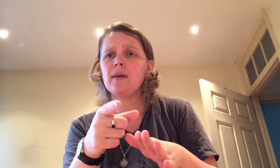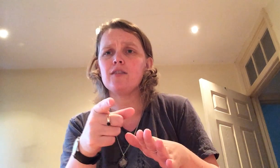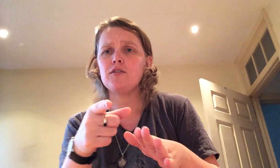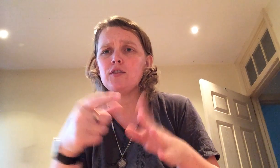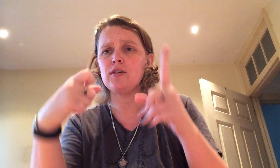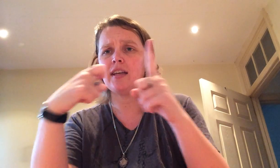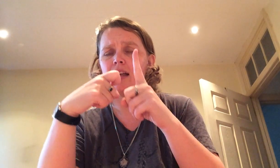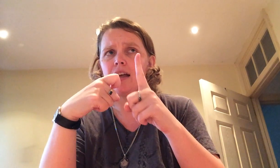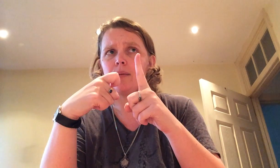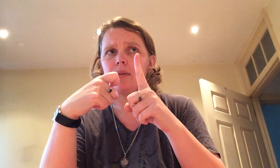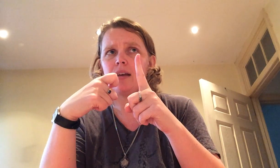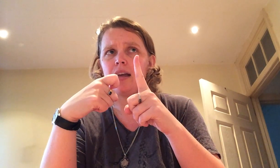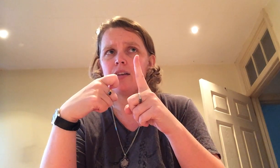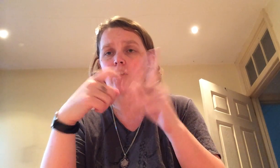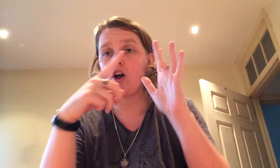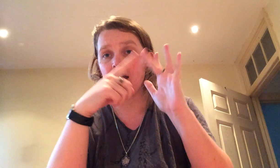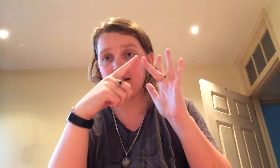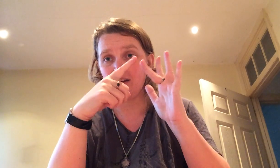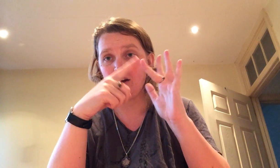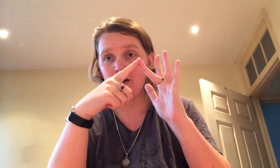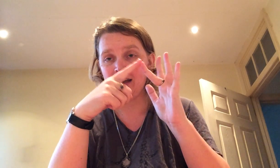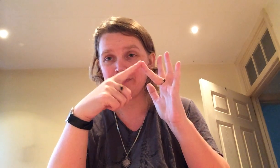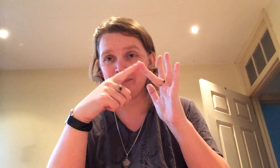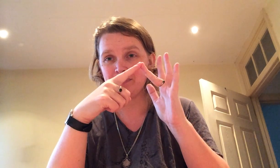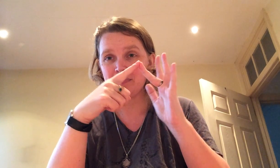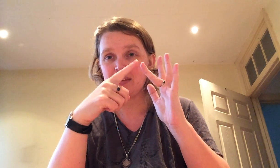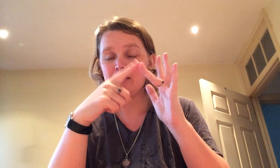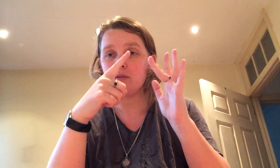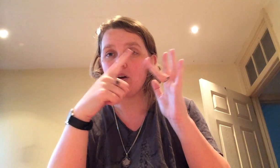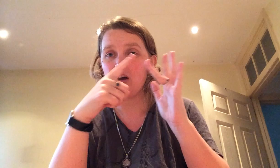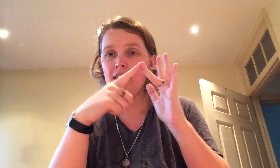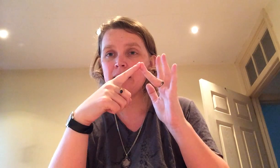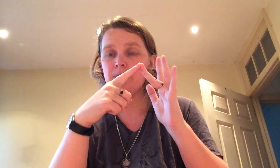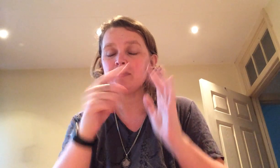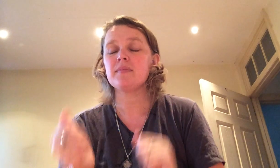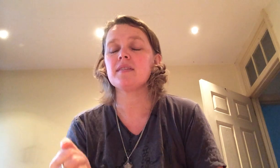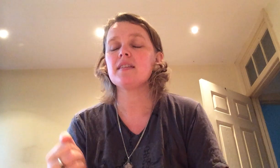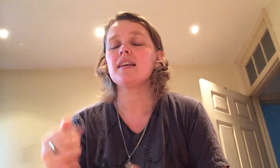back to H I. So we've got I,